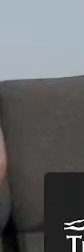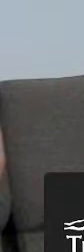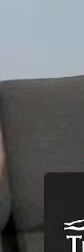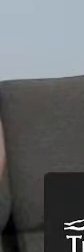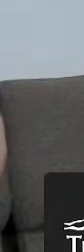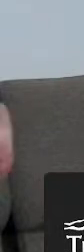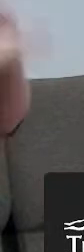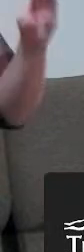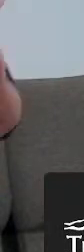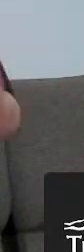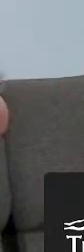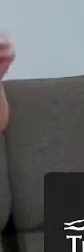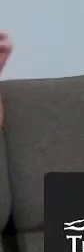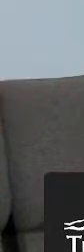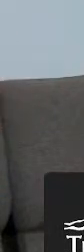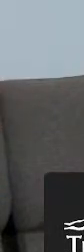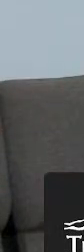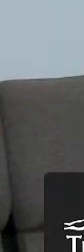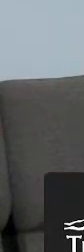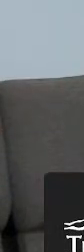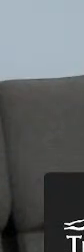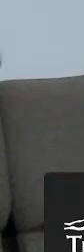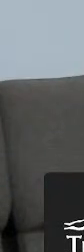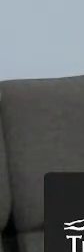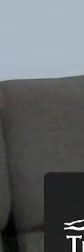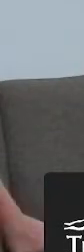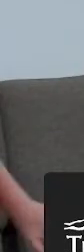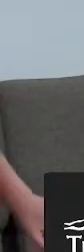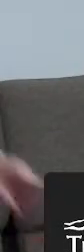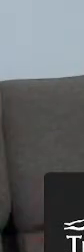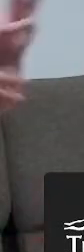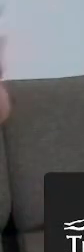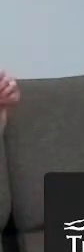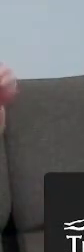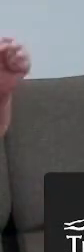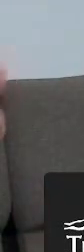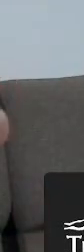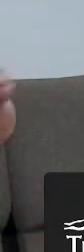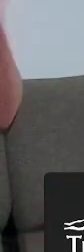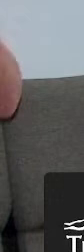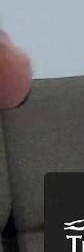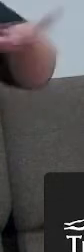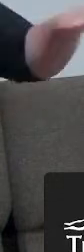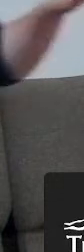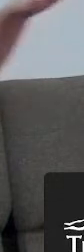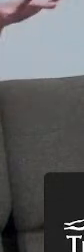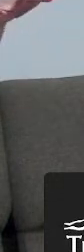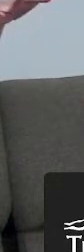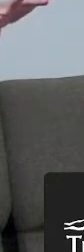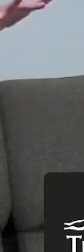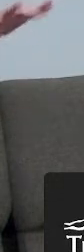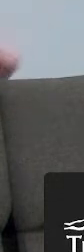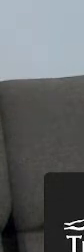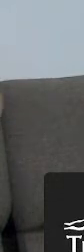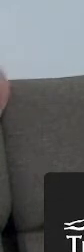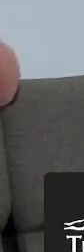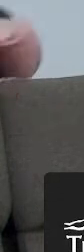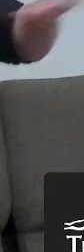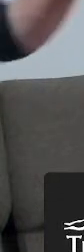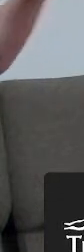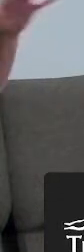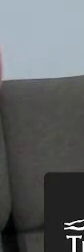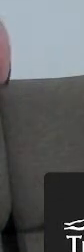Because the world was not created for silence. The world was created for noise. Make a loud noise